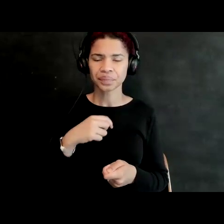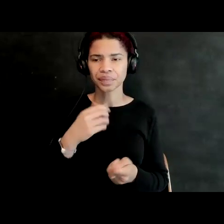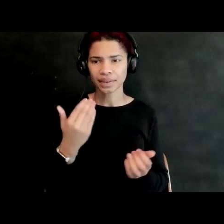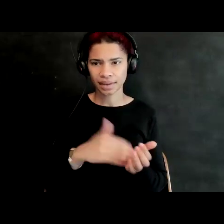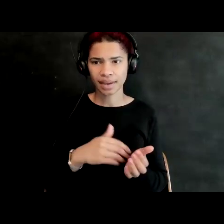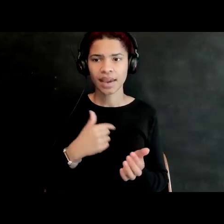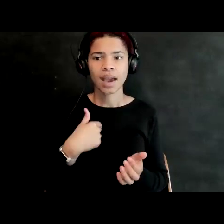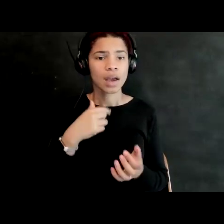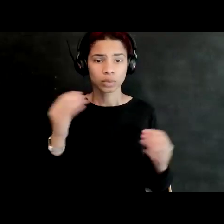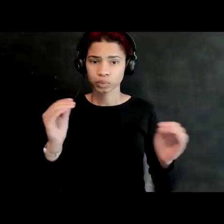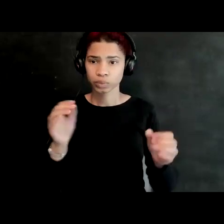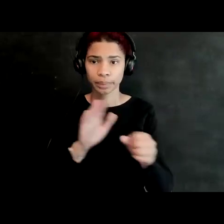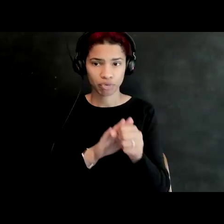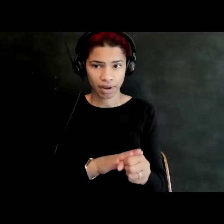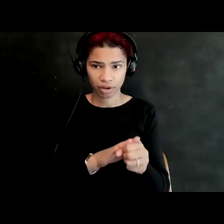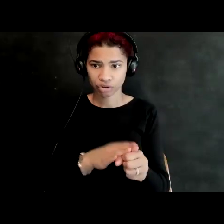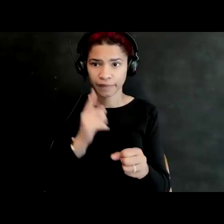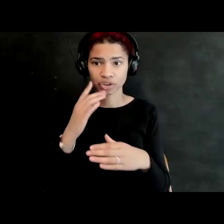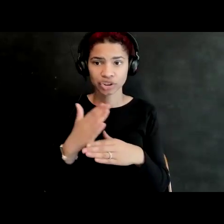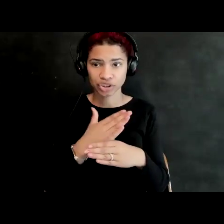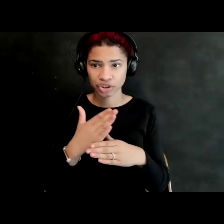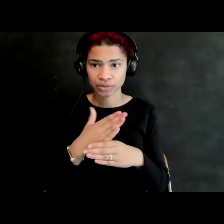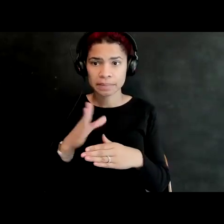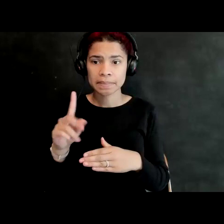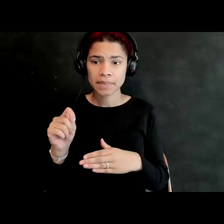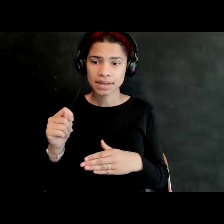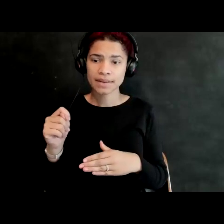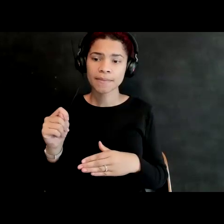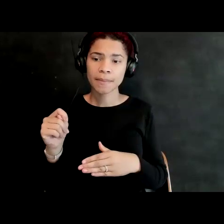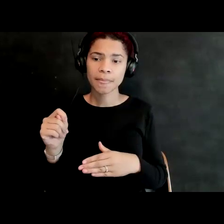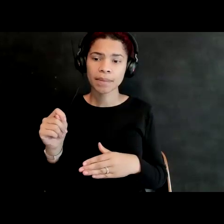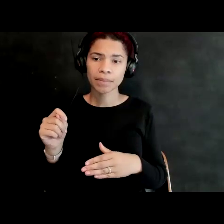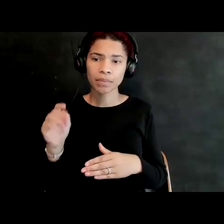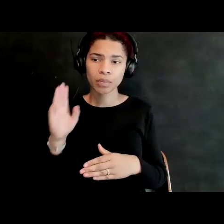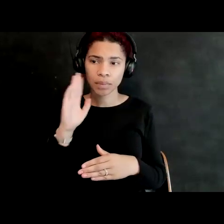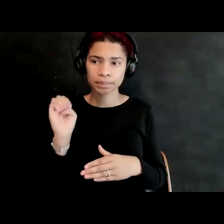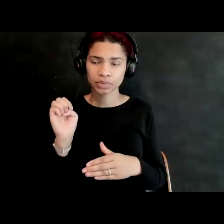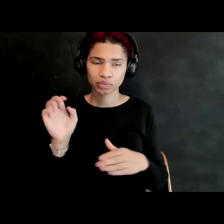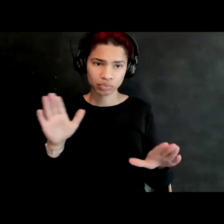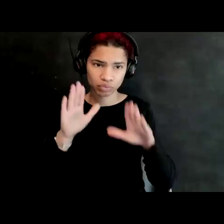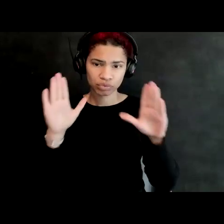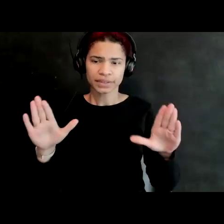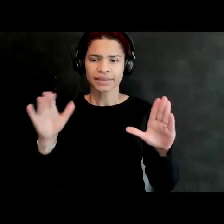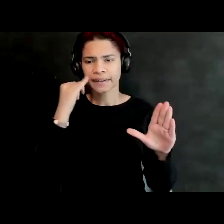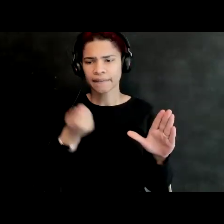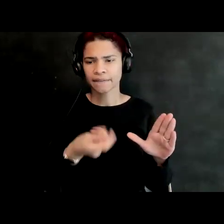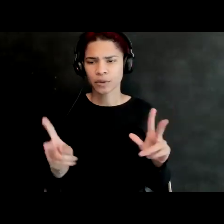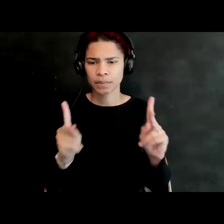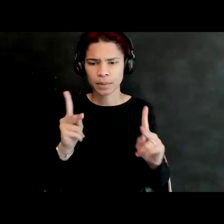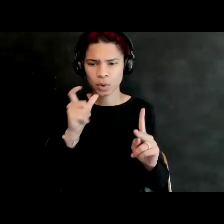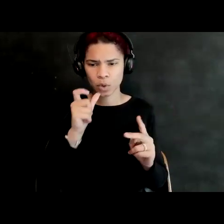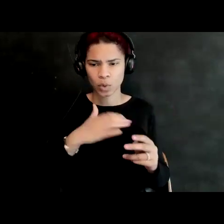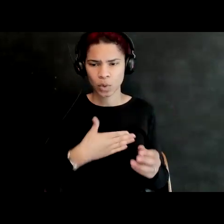don't want to put pressure on folks to share, but it would be really great if we could have a couple folks who are willing